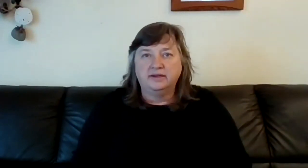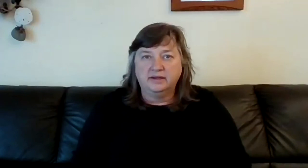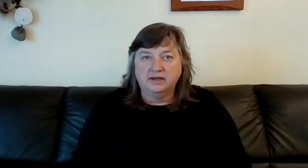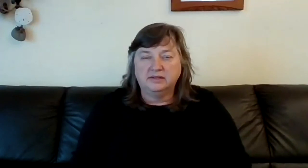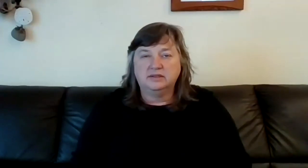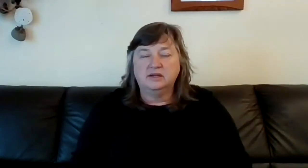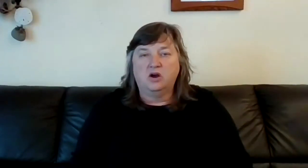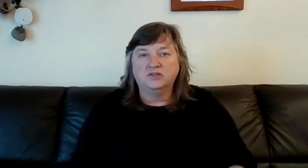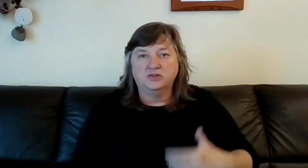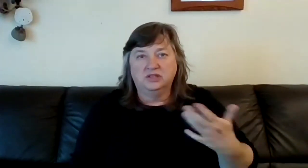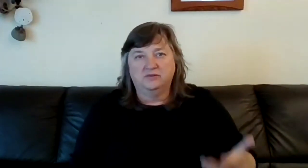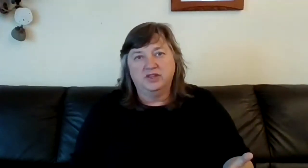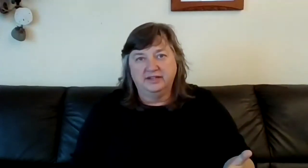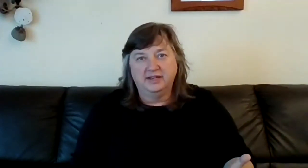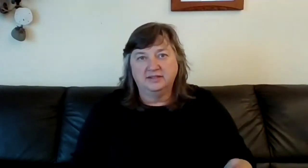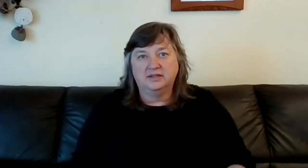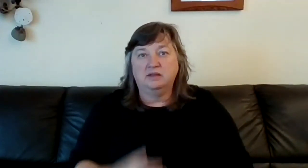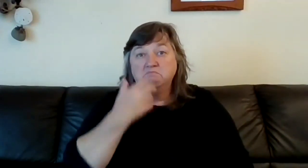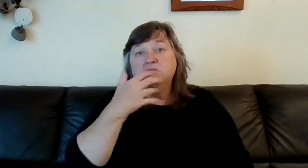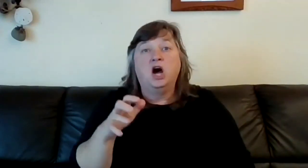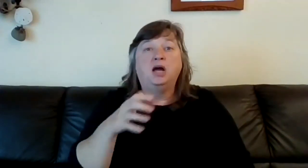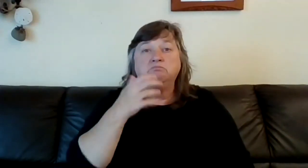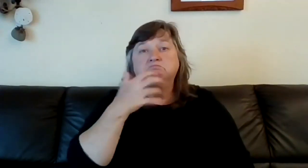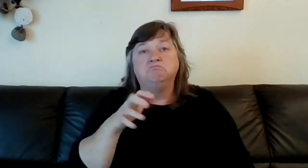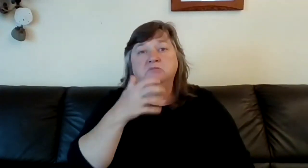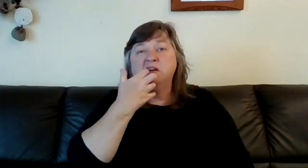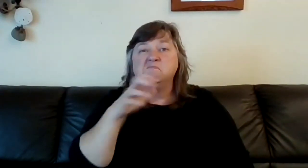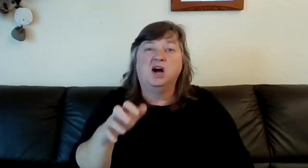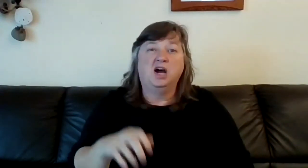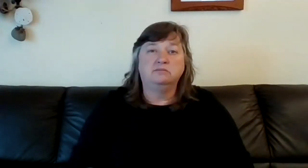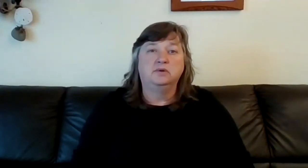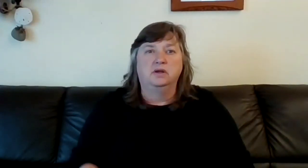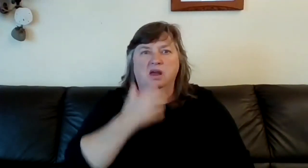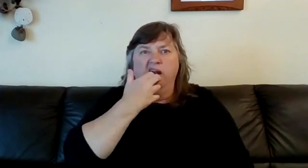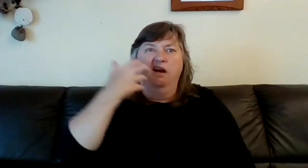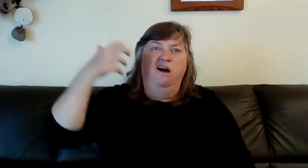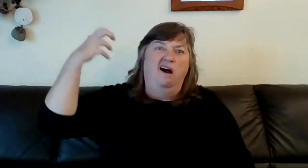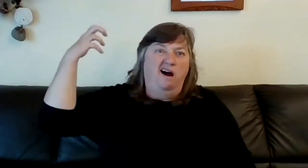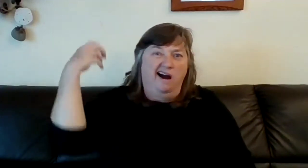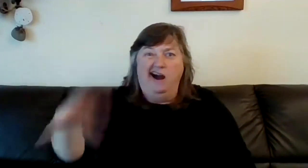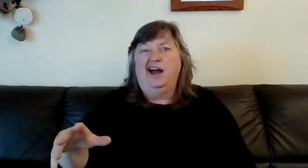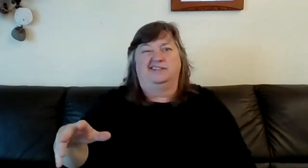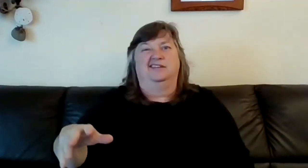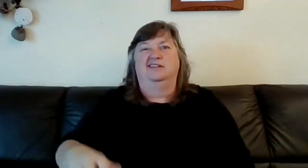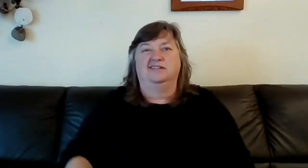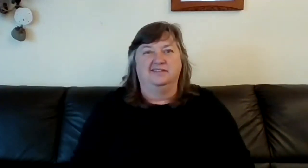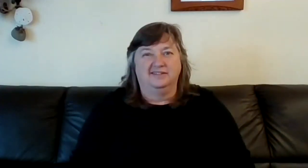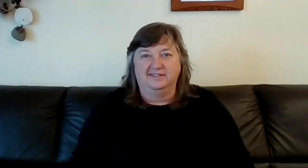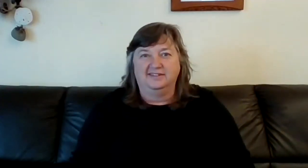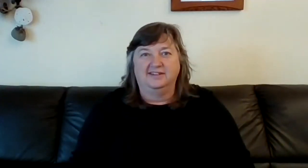can also deliver the intensity. Hot, yeah, hot. Hot.